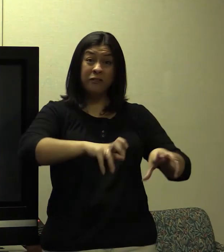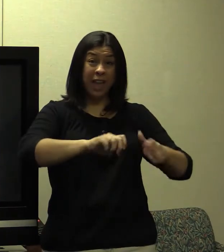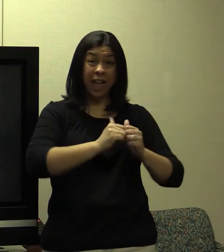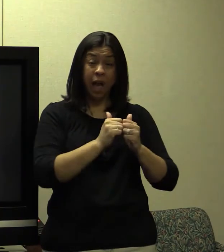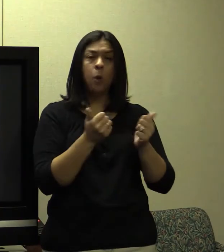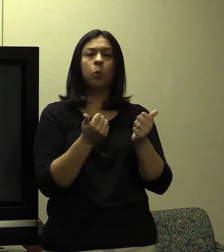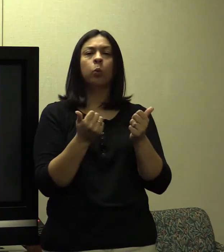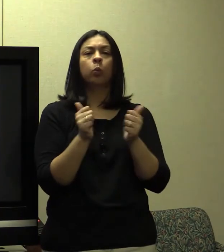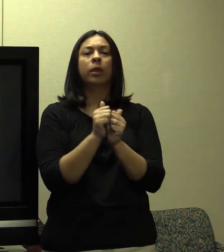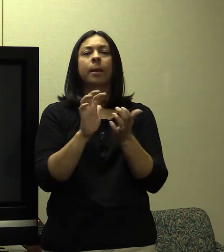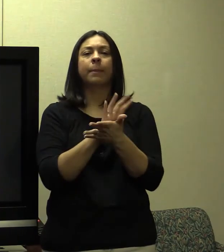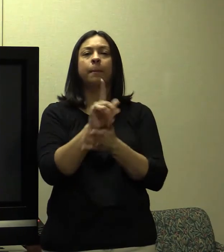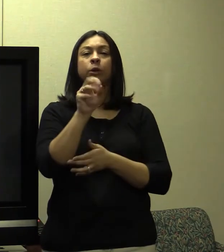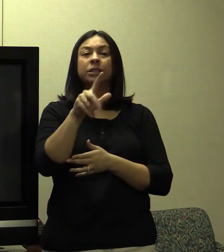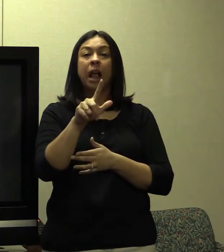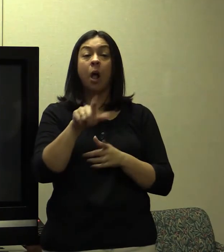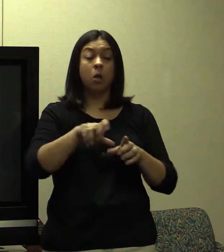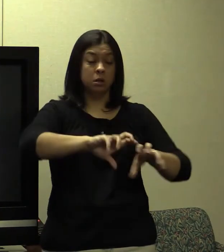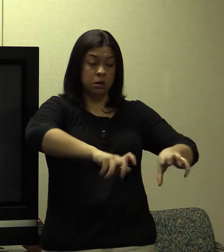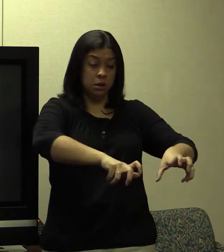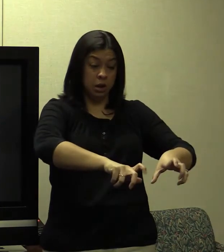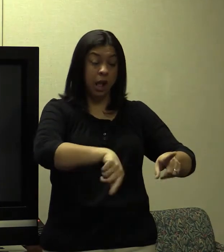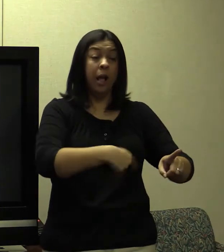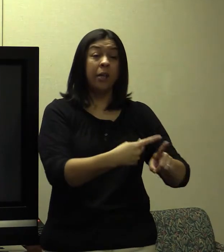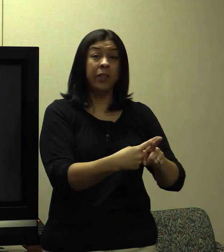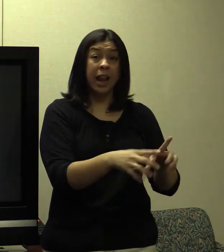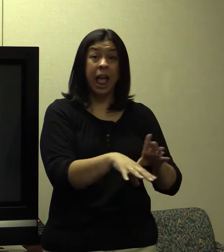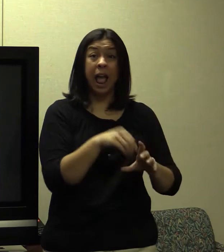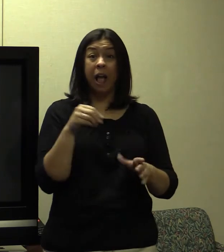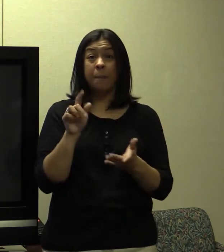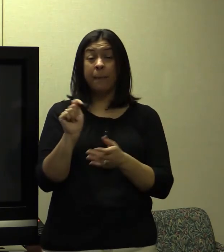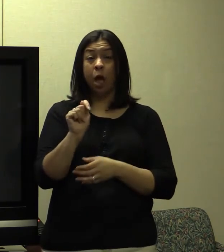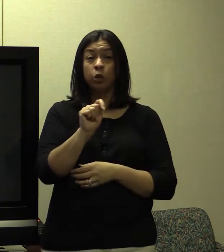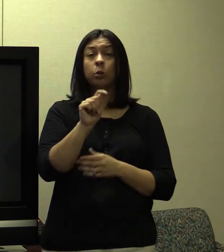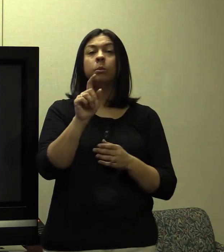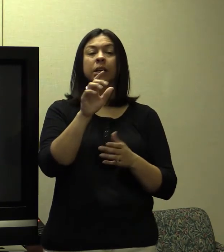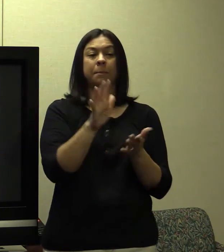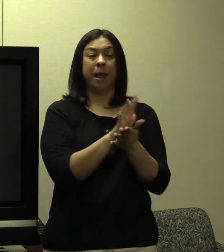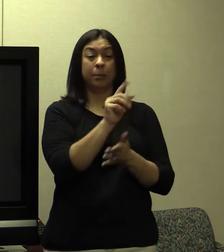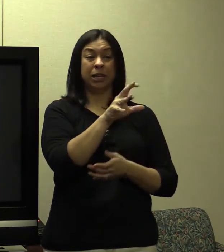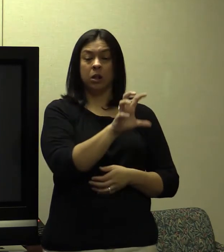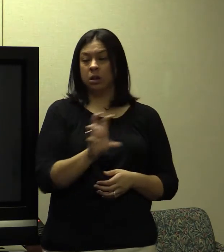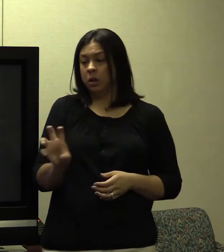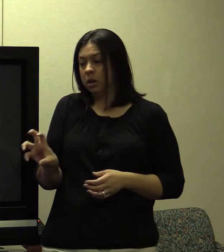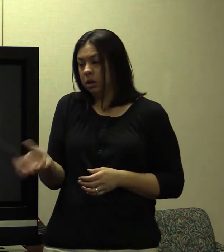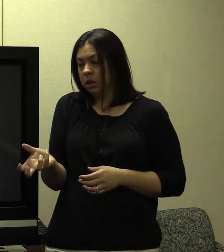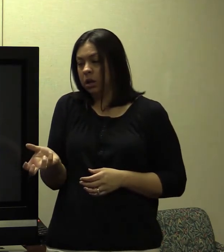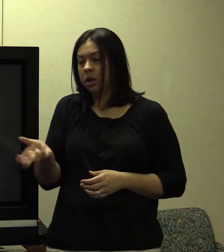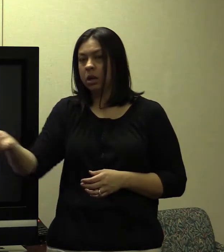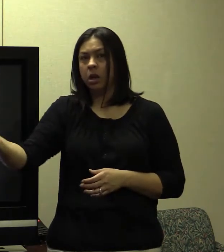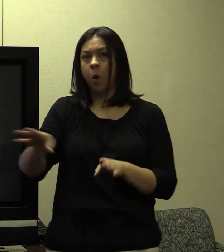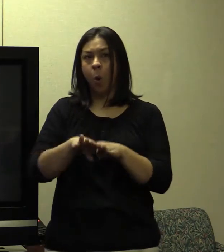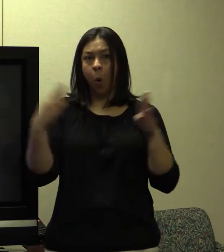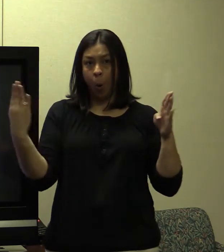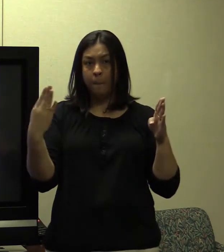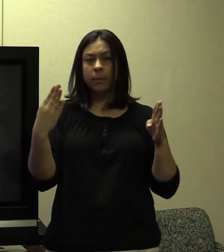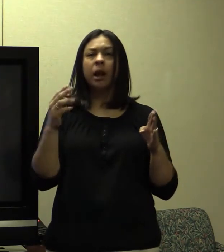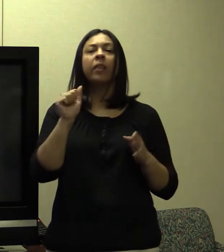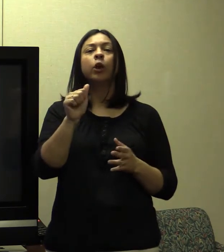towel, and as you go out of the bathroom, you're also going to touch the doorknob with that paper towel. You can take that to wherever you are where you can